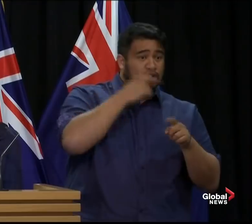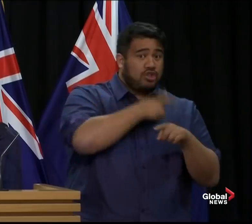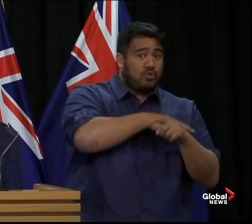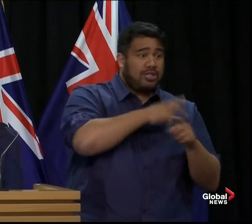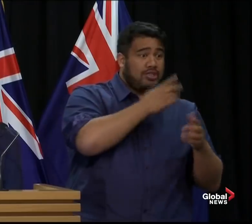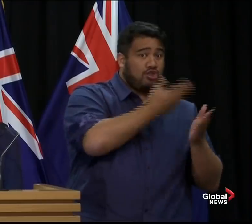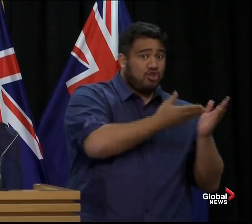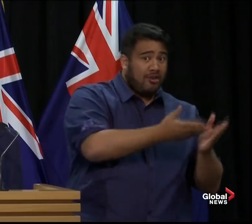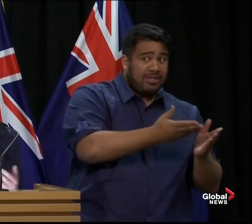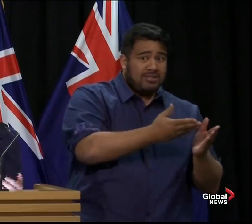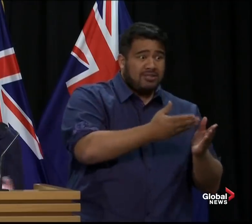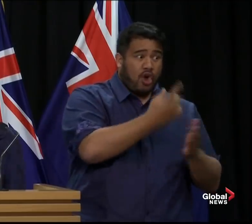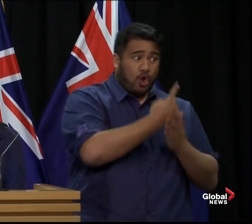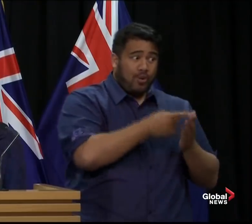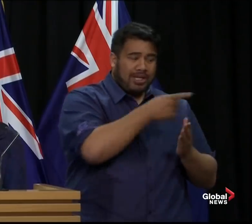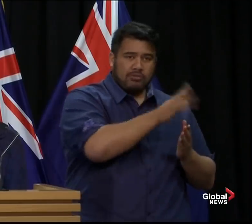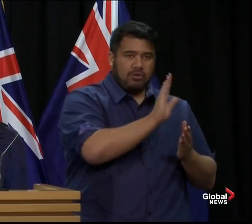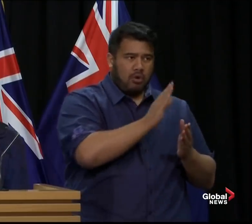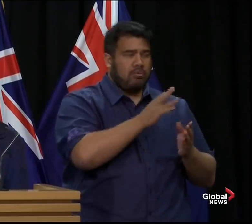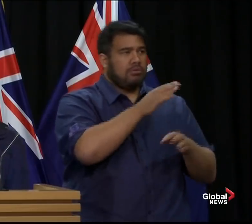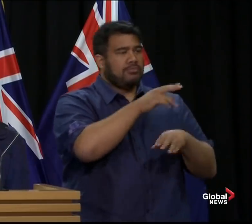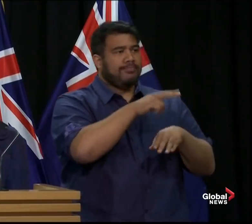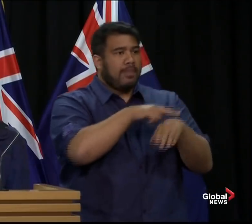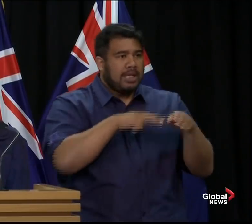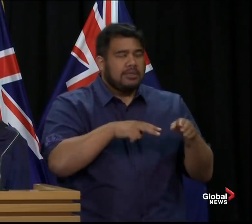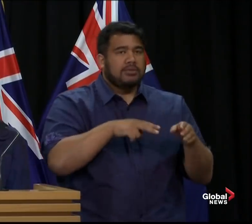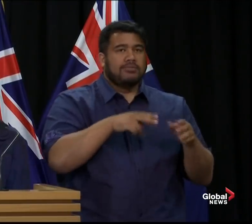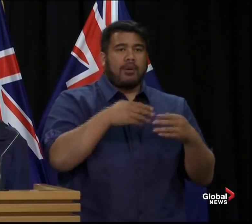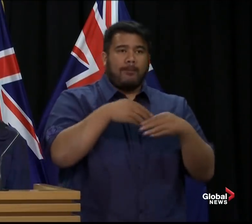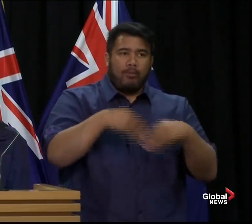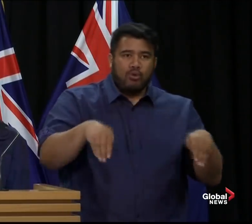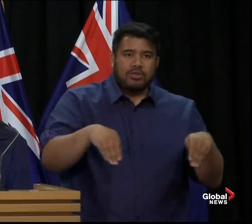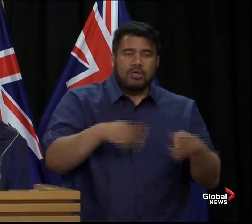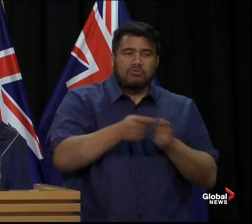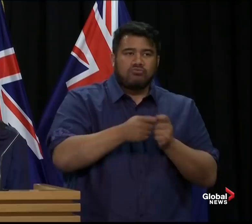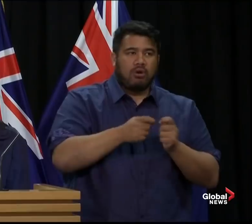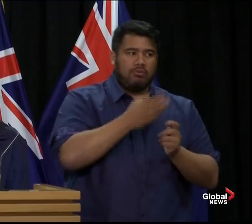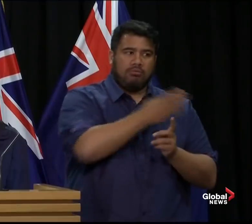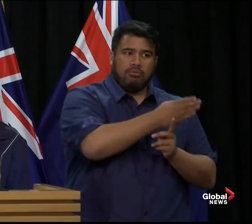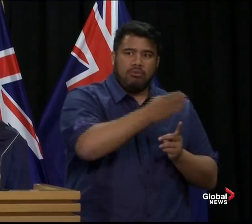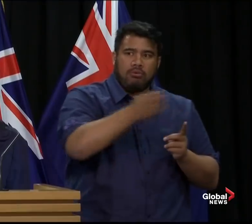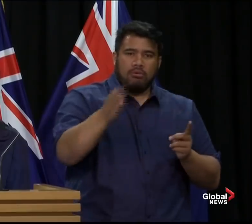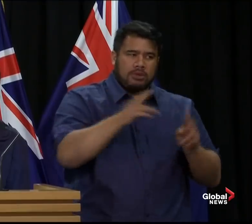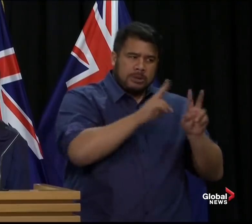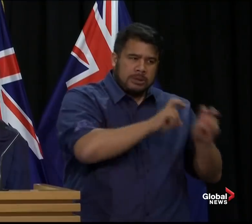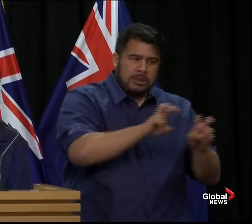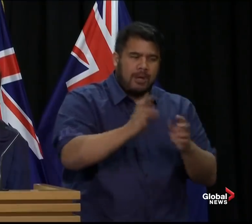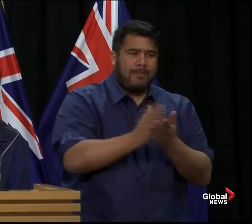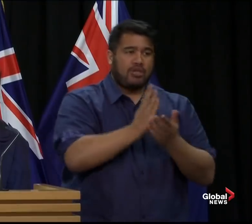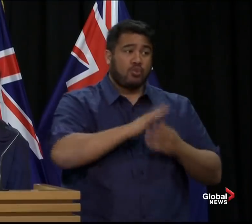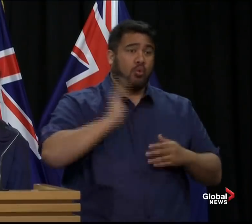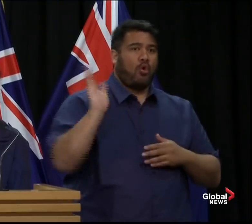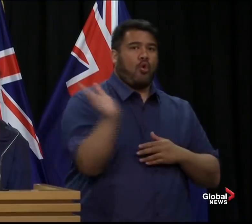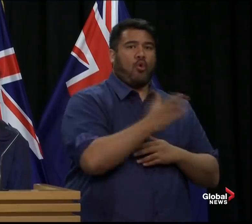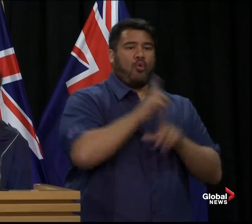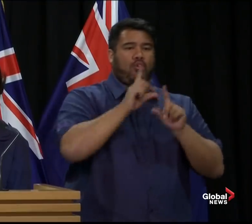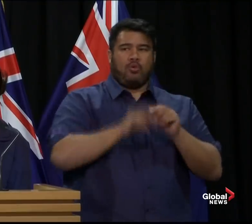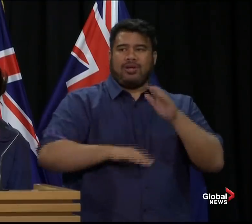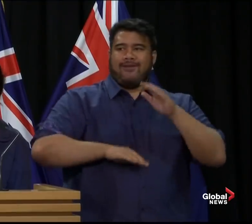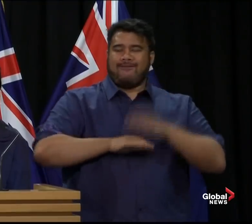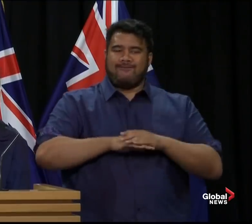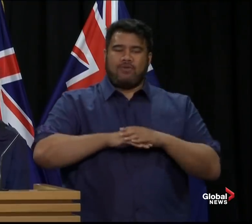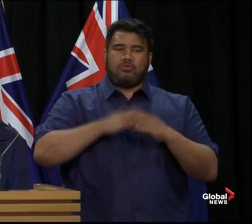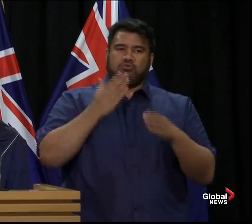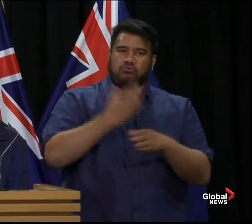services, police, at our borders, to ensure that we've taken a comprehensive approach and